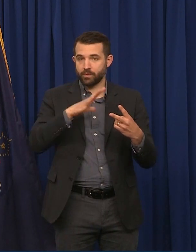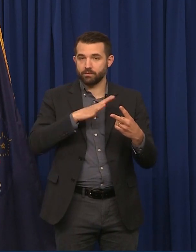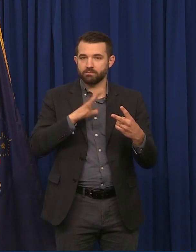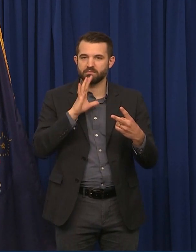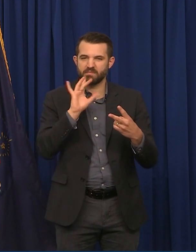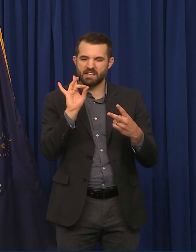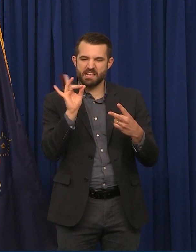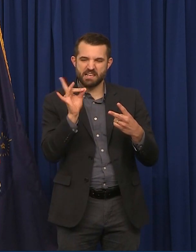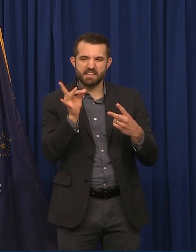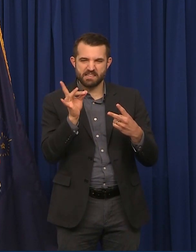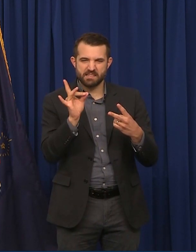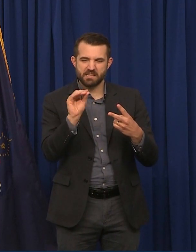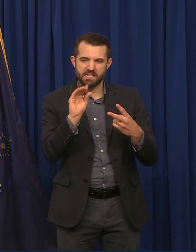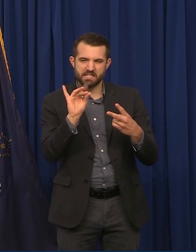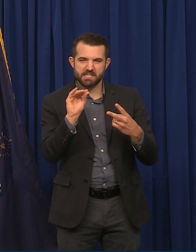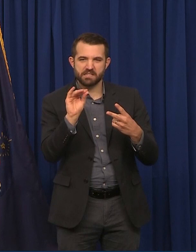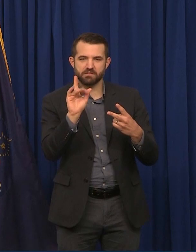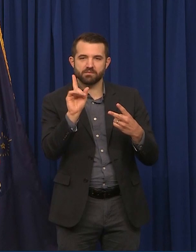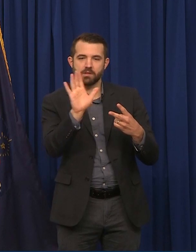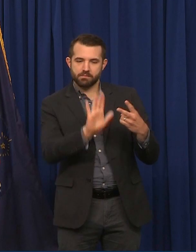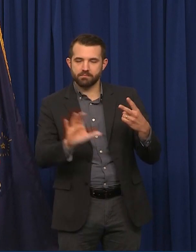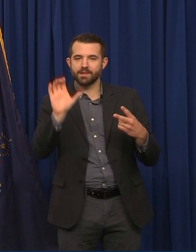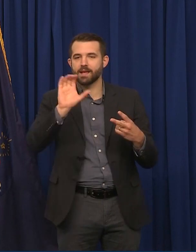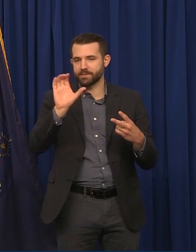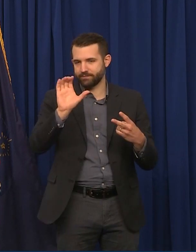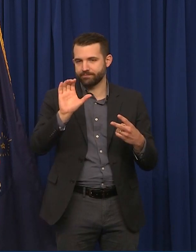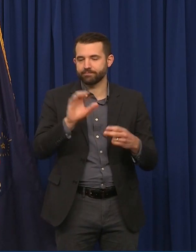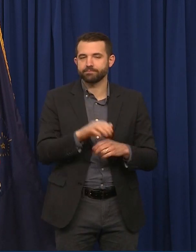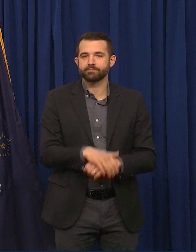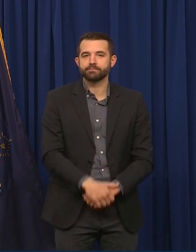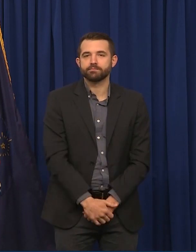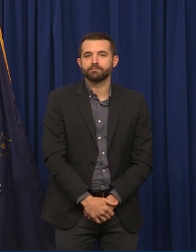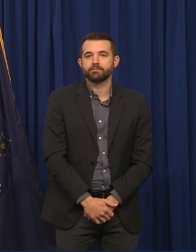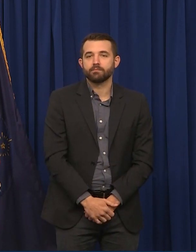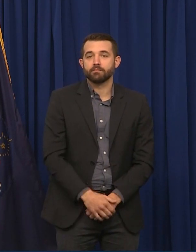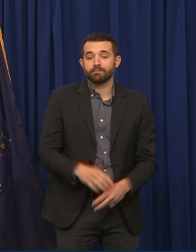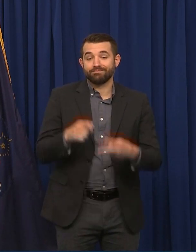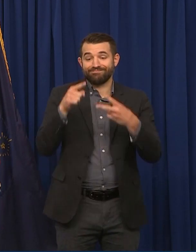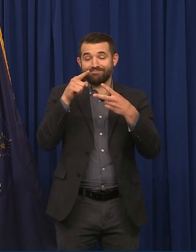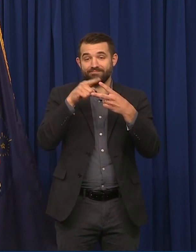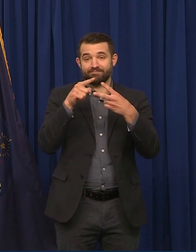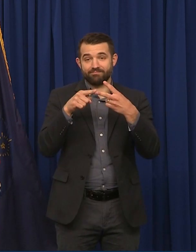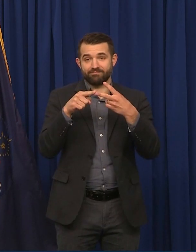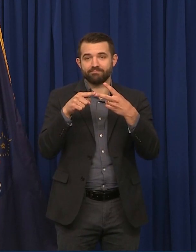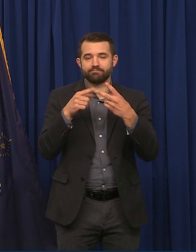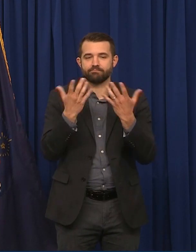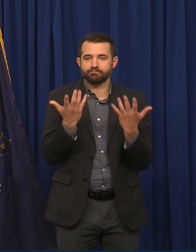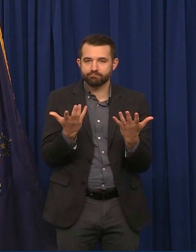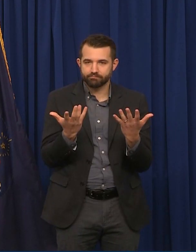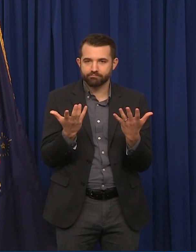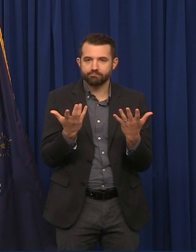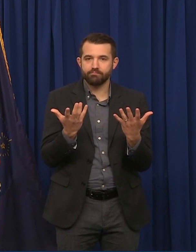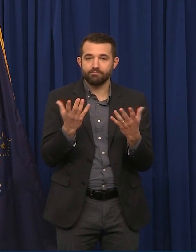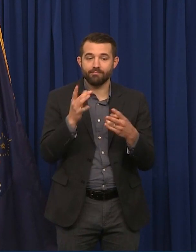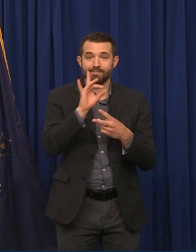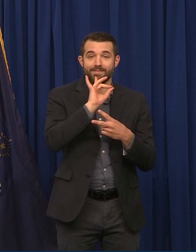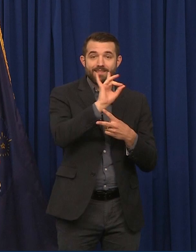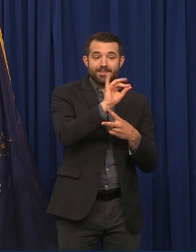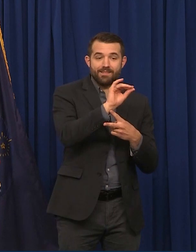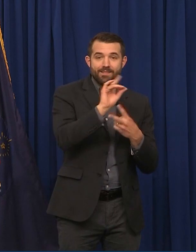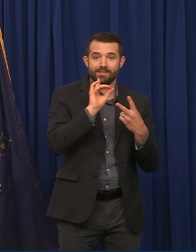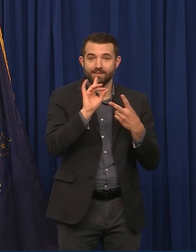80s, also from Cumberland County. These 2 fatalities mark collectively the 8th and